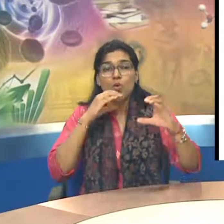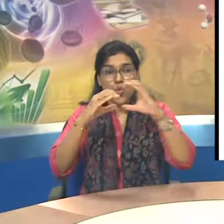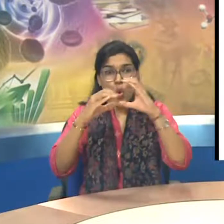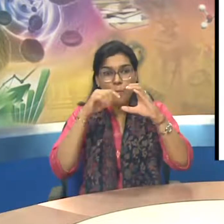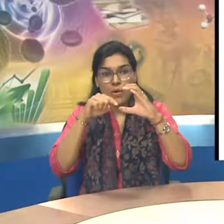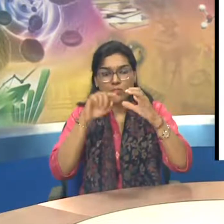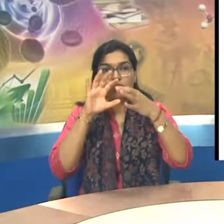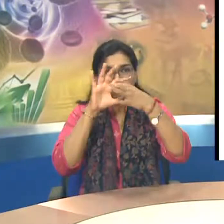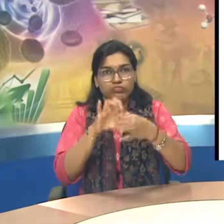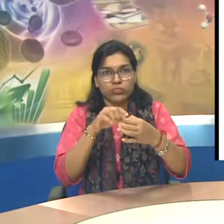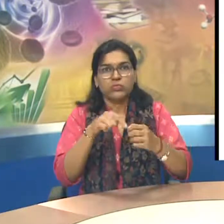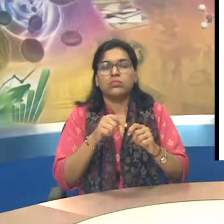A system of